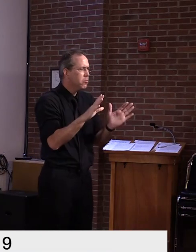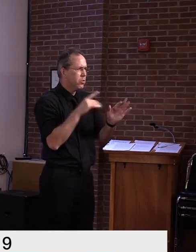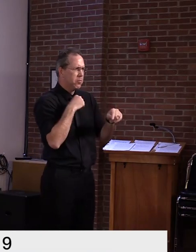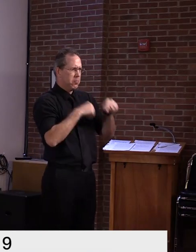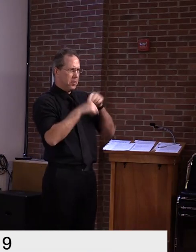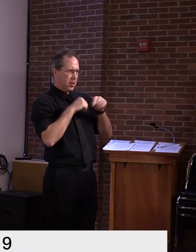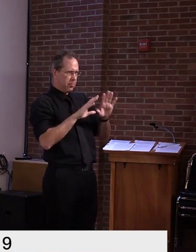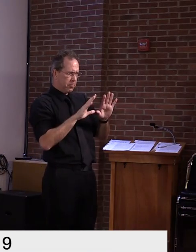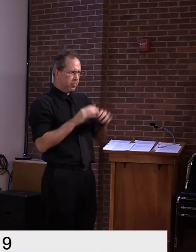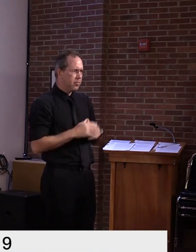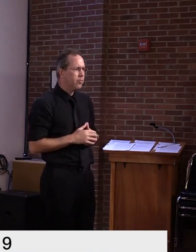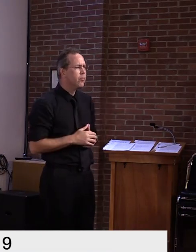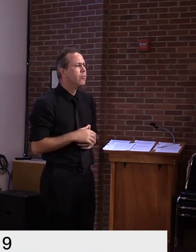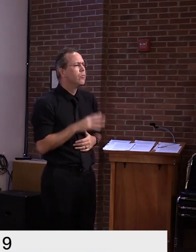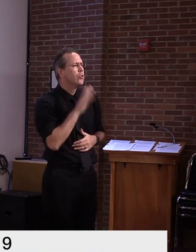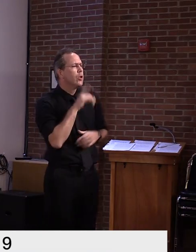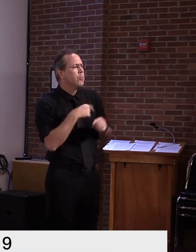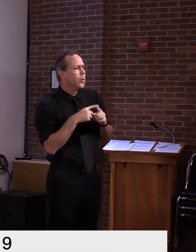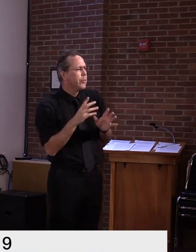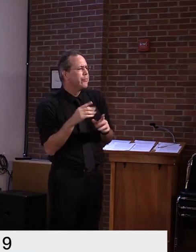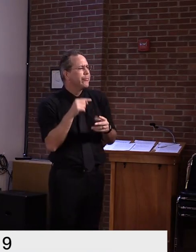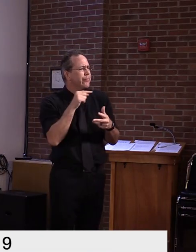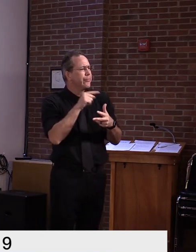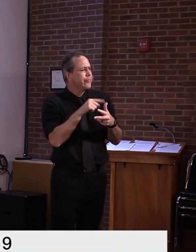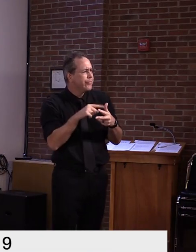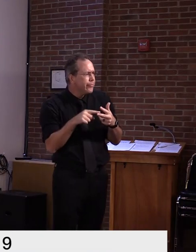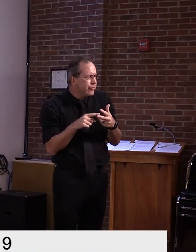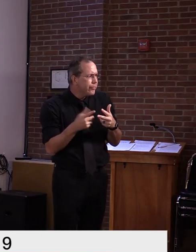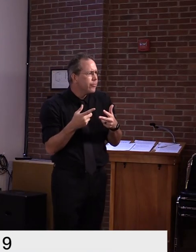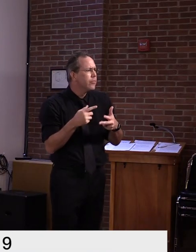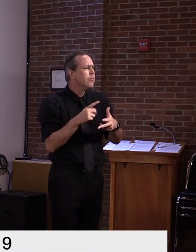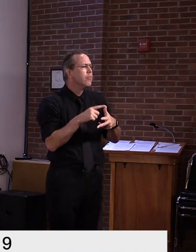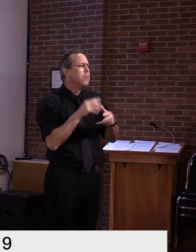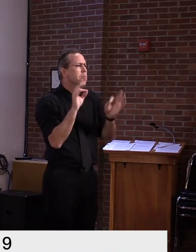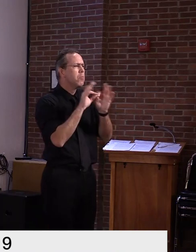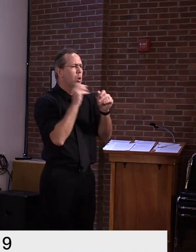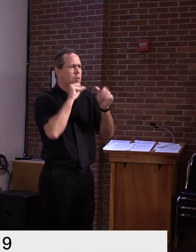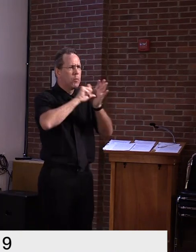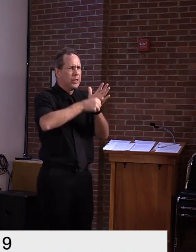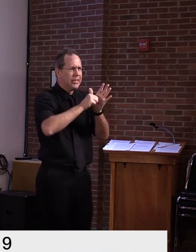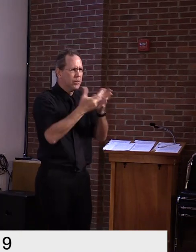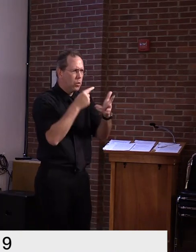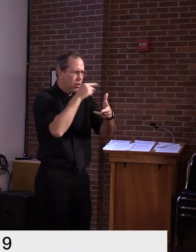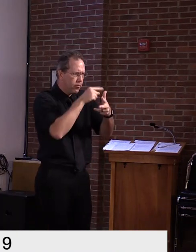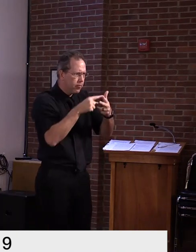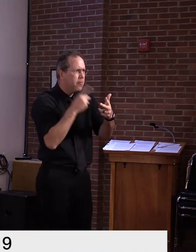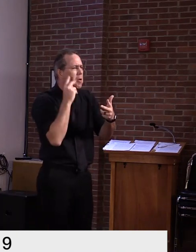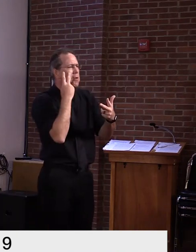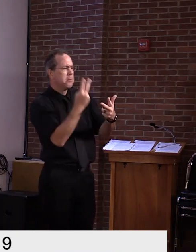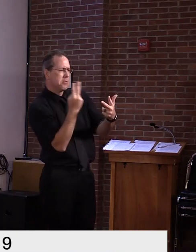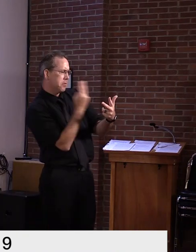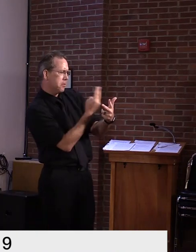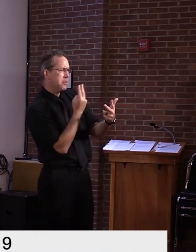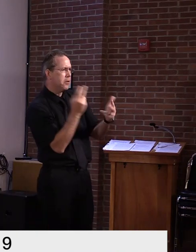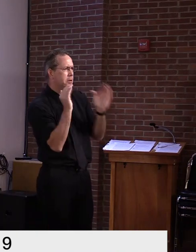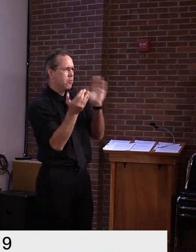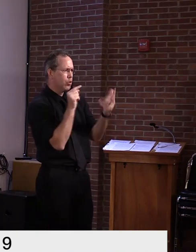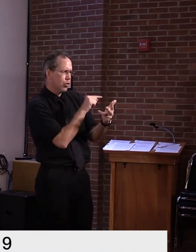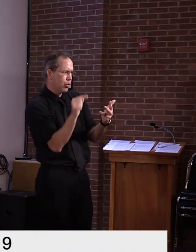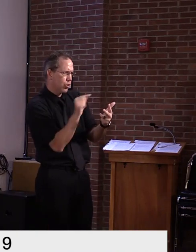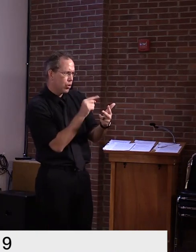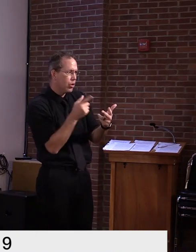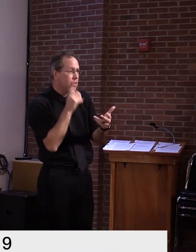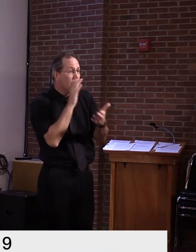that certainly will impact whether or not you have the likelihood of a successful reopening on campus.